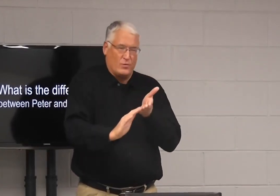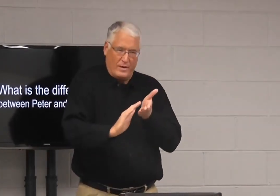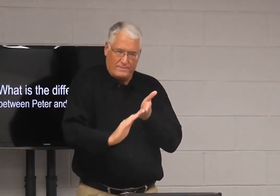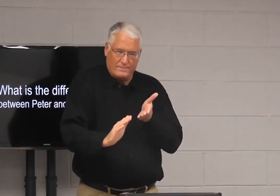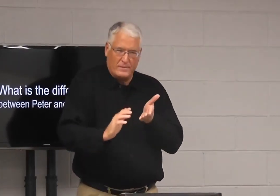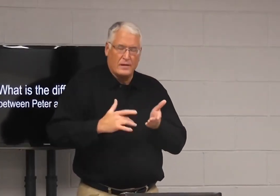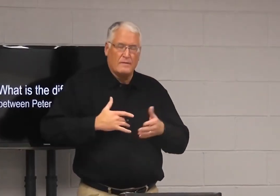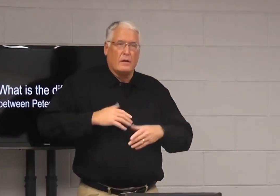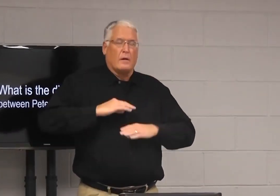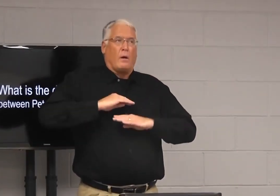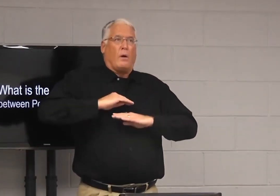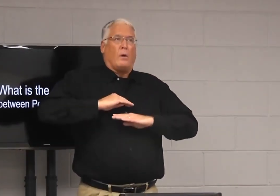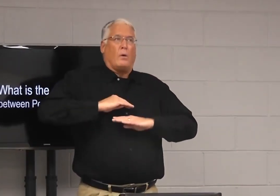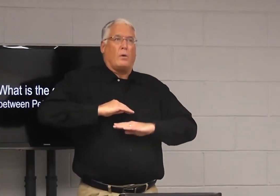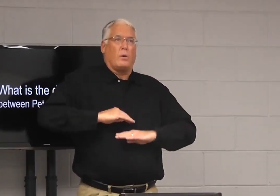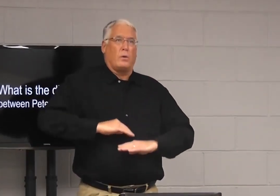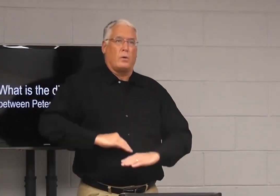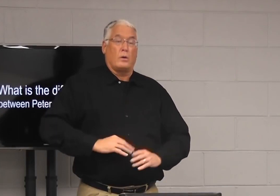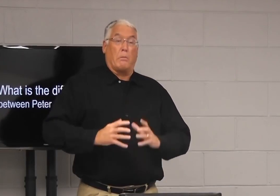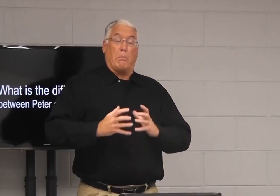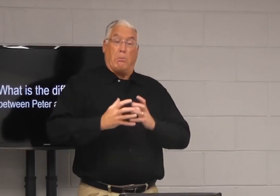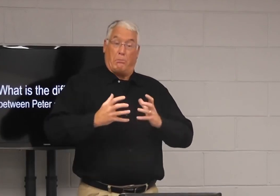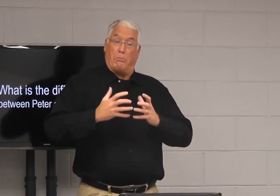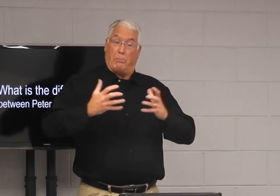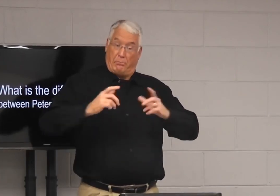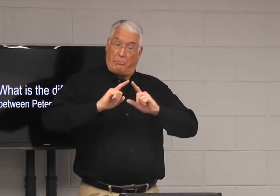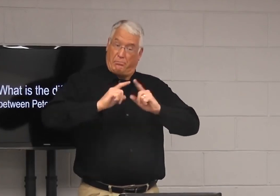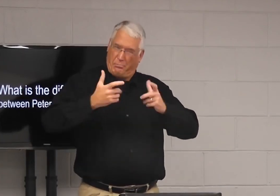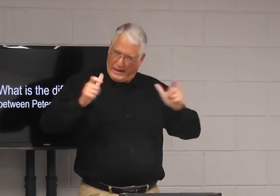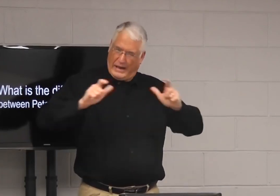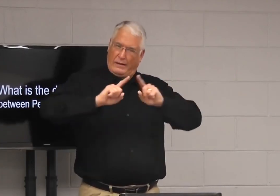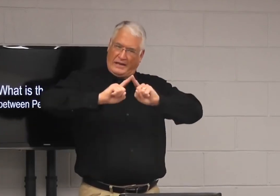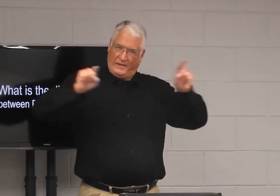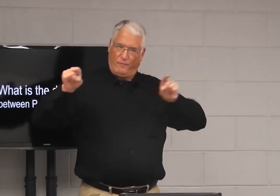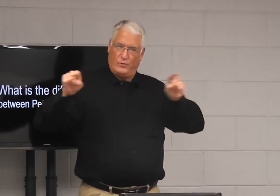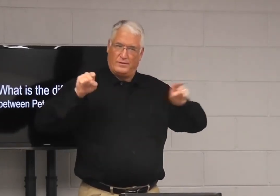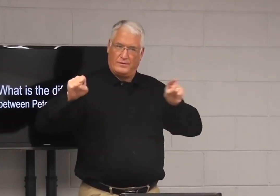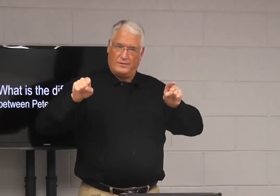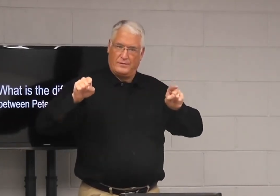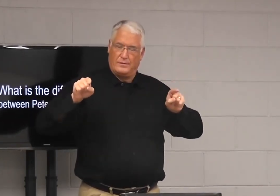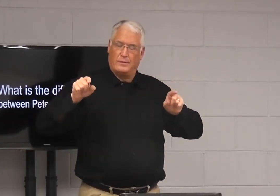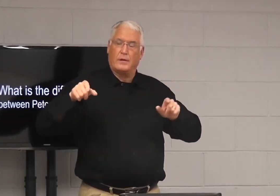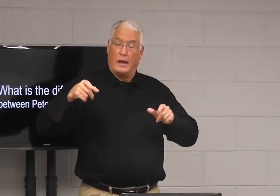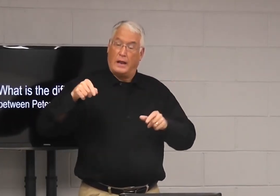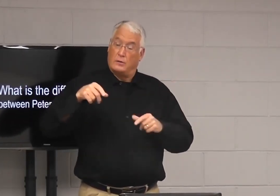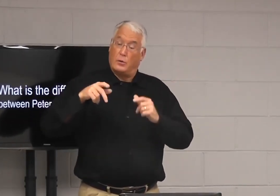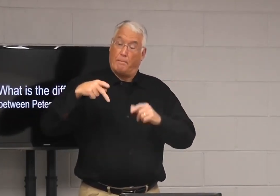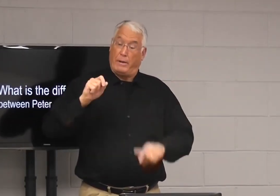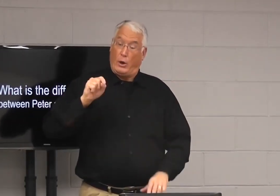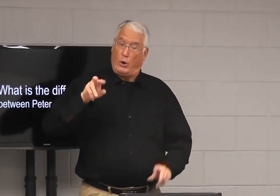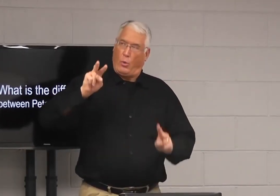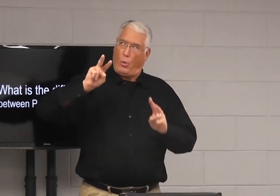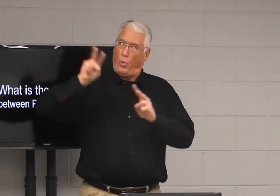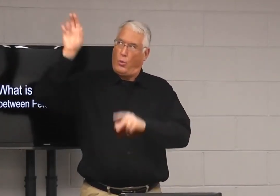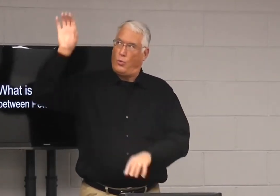our sins are horrible, God has forgiven us, and we should feel relief. And there was a big difference between